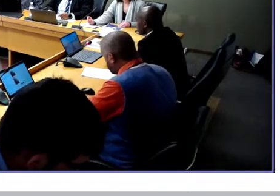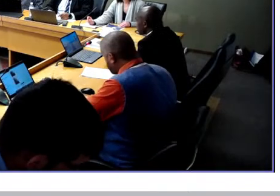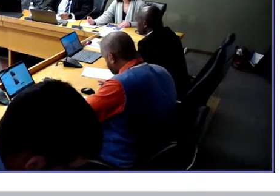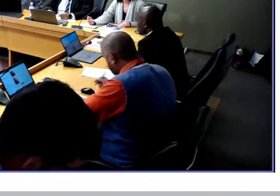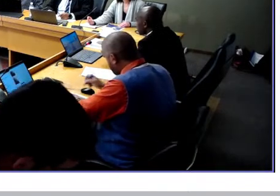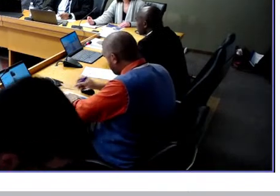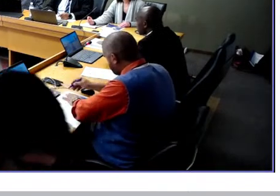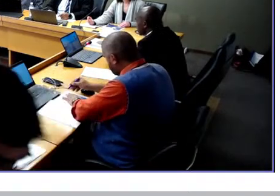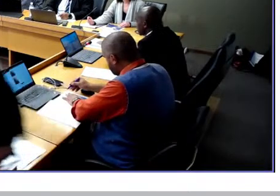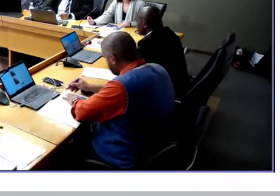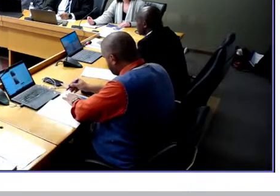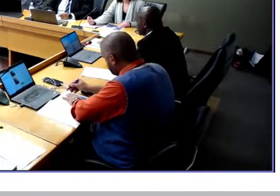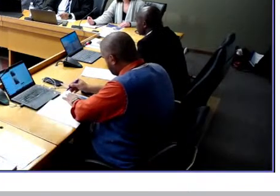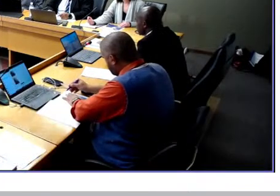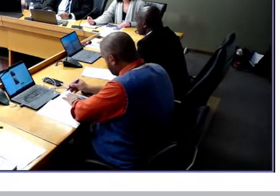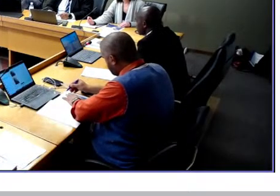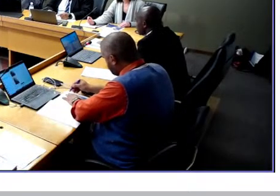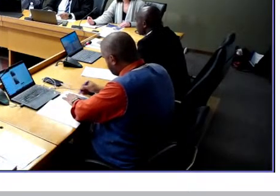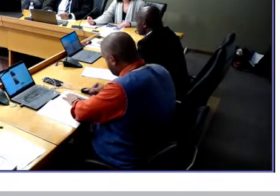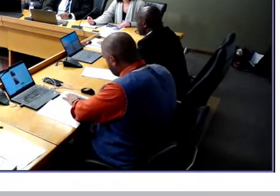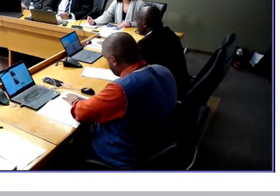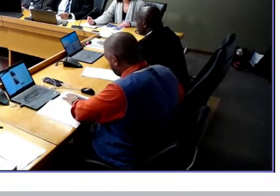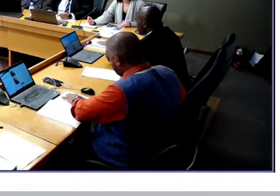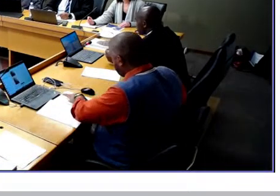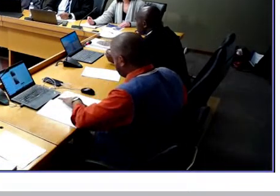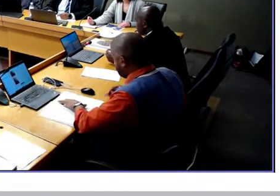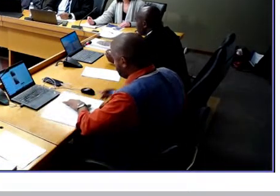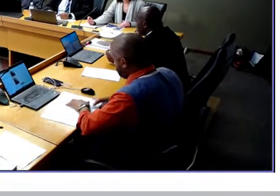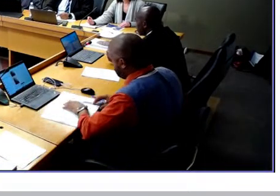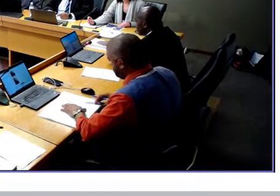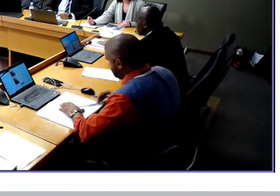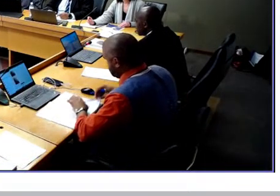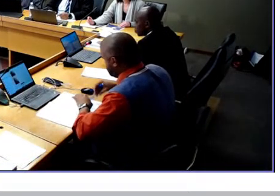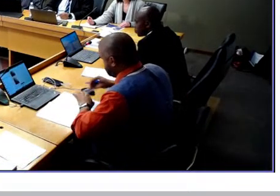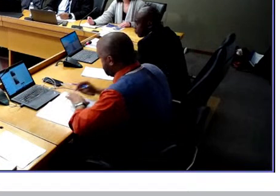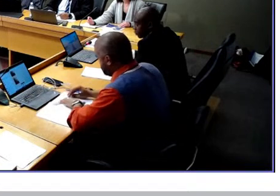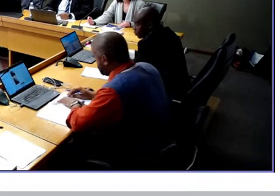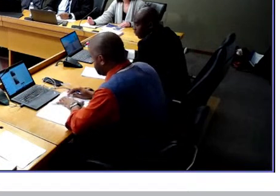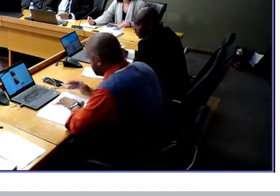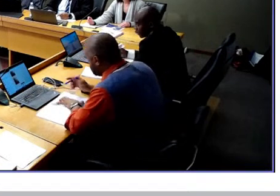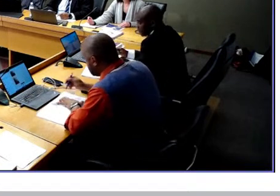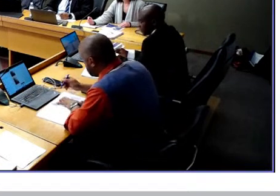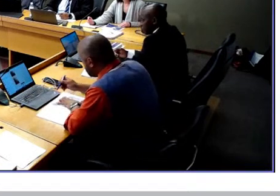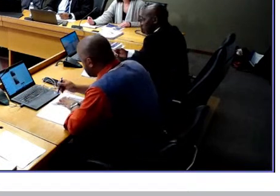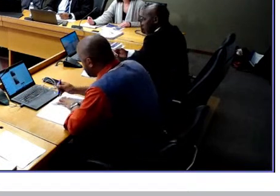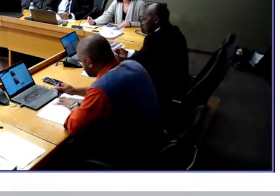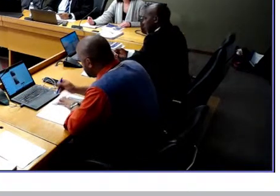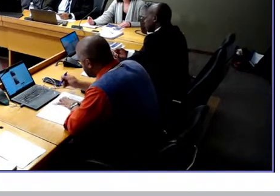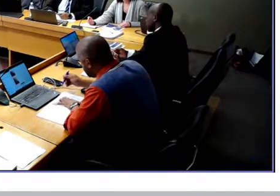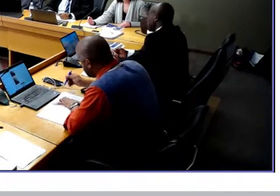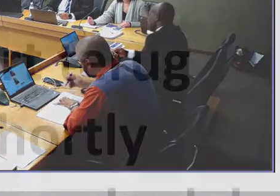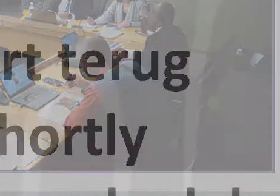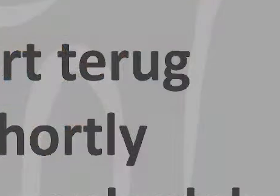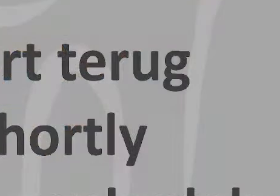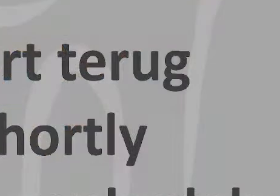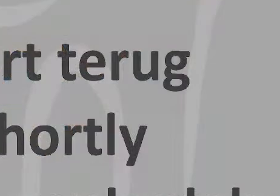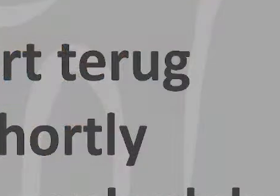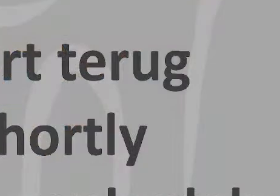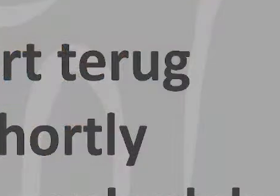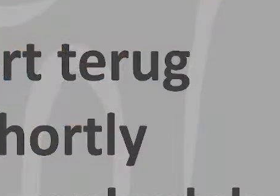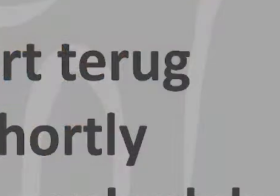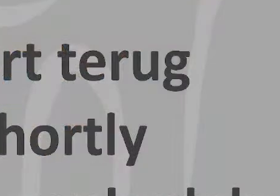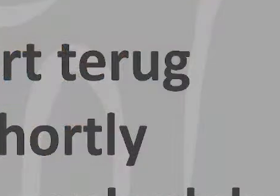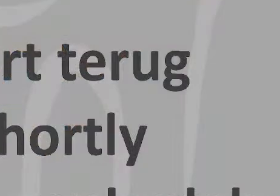talk us through the report, raising those salient points that needs to be brought to our attention without necessarily.